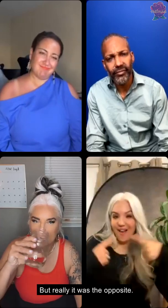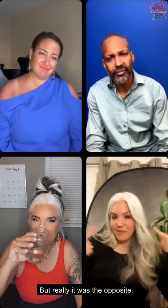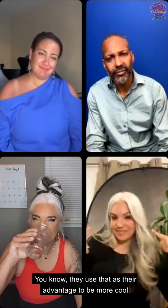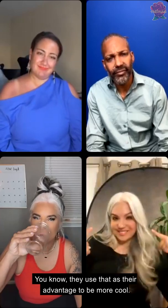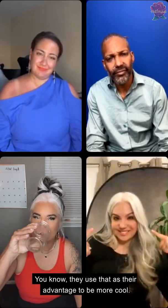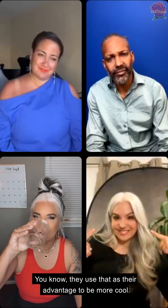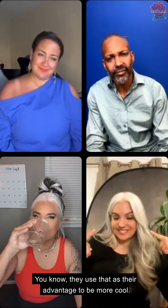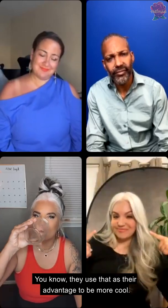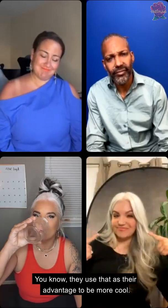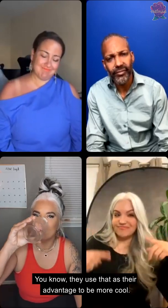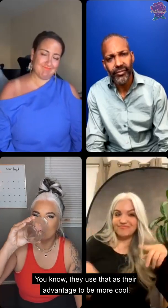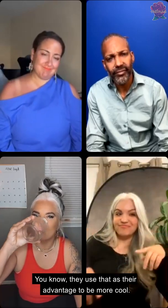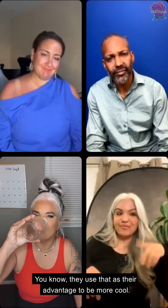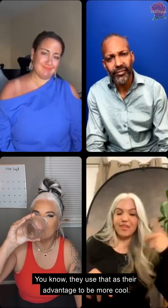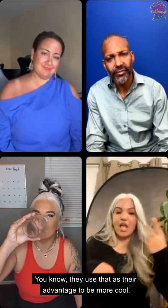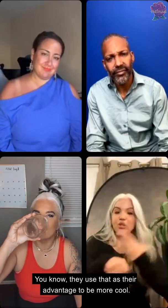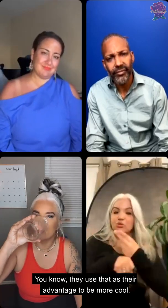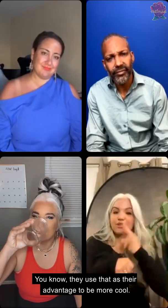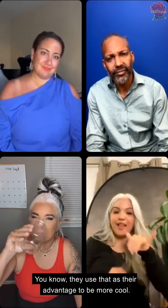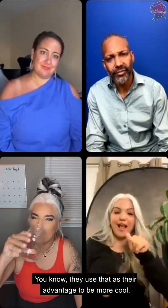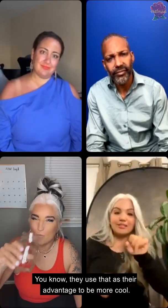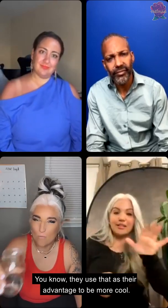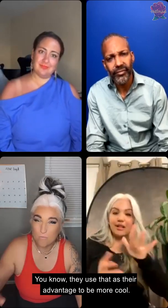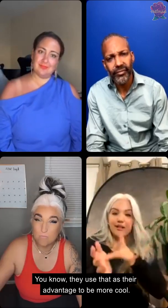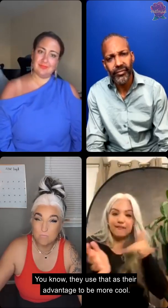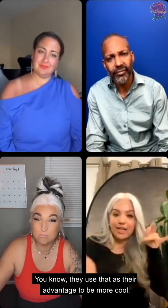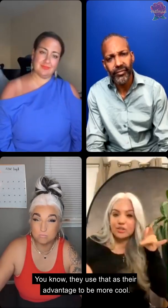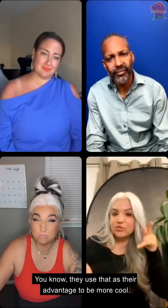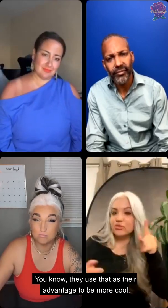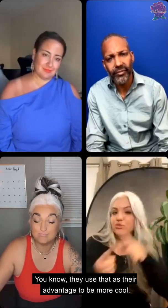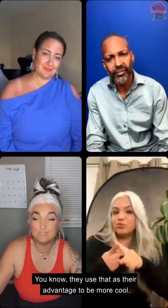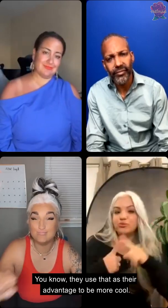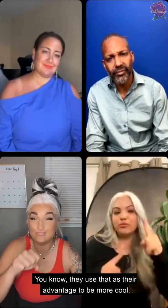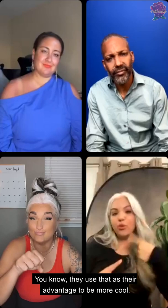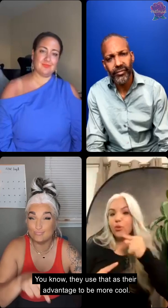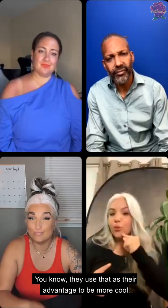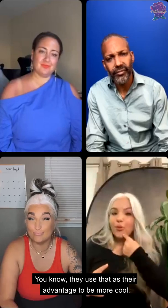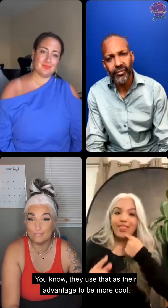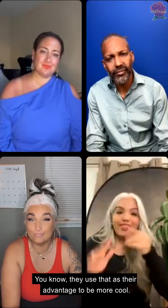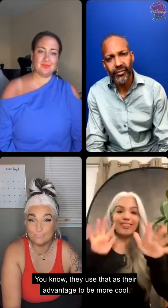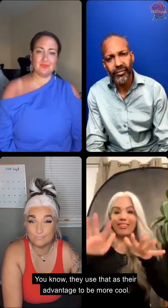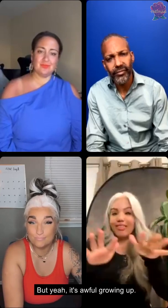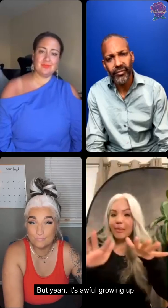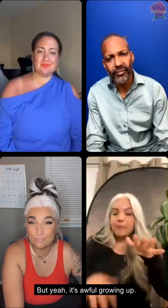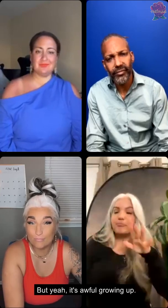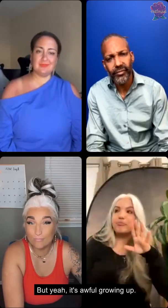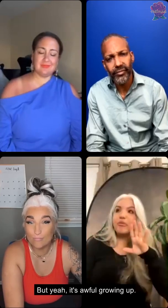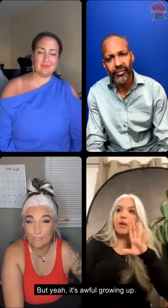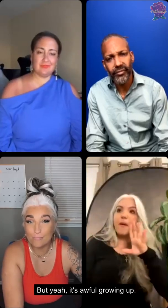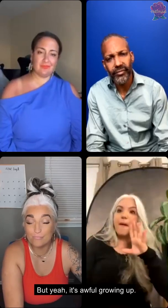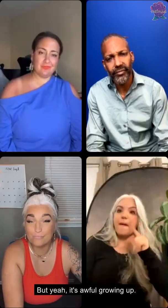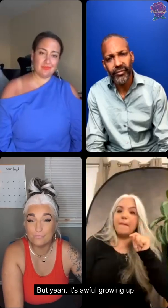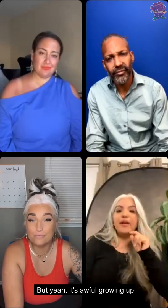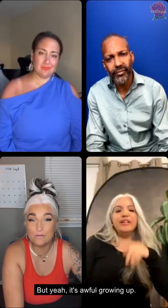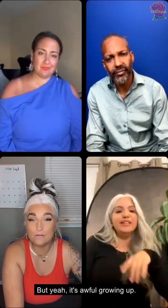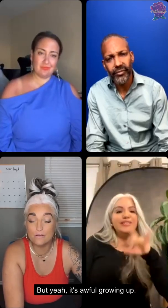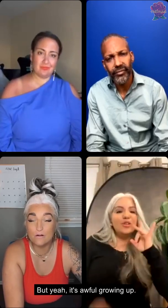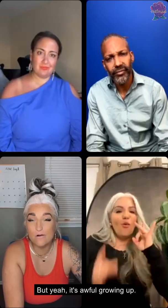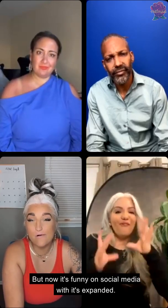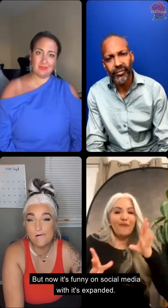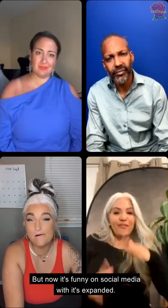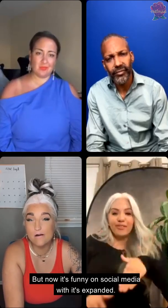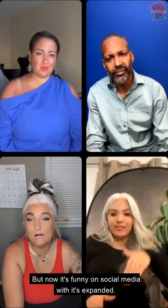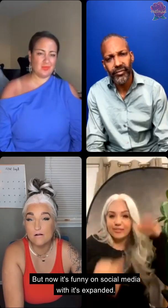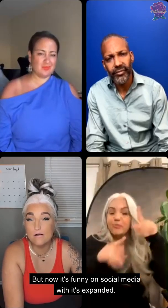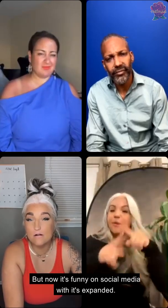the opposite. They use that as their advantage to be more cool. But yeah, it's